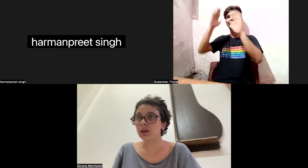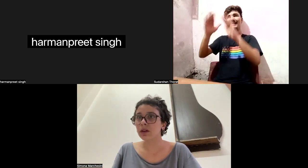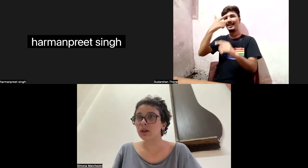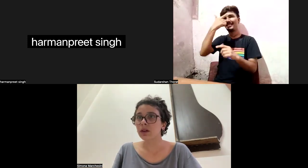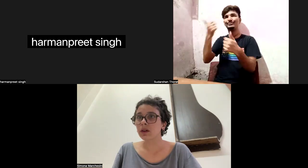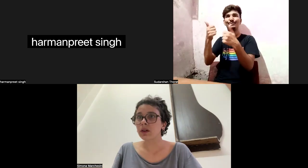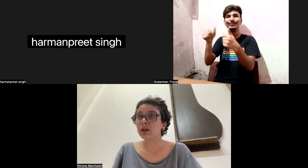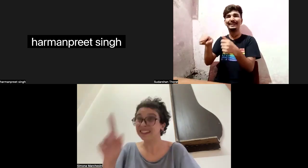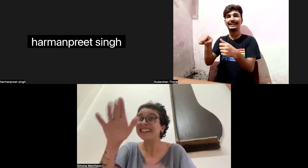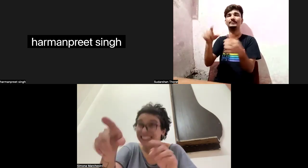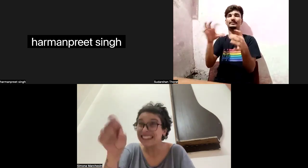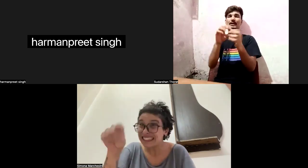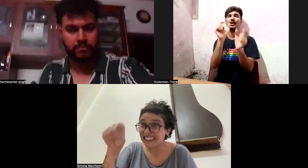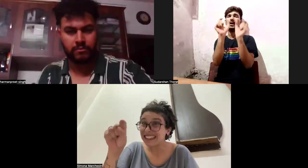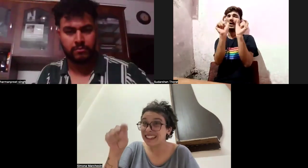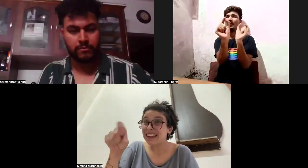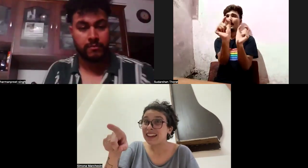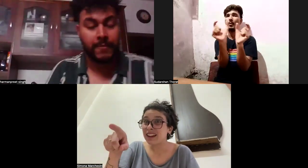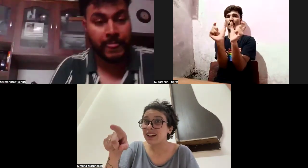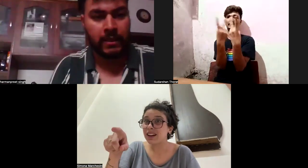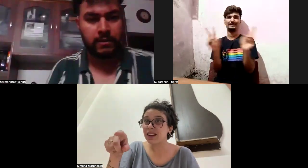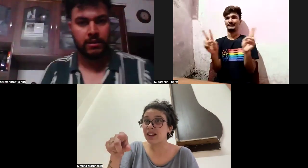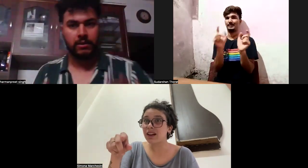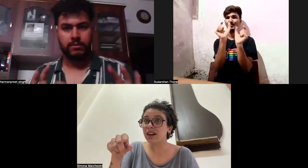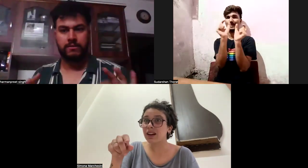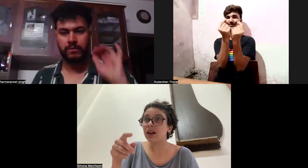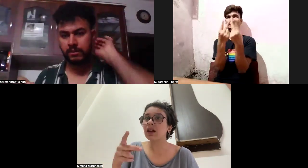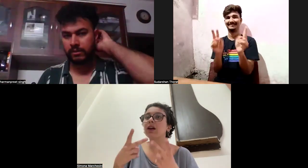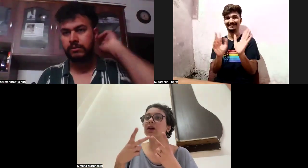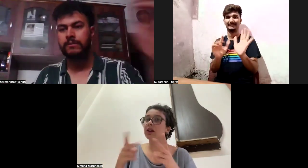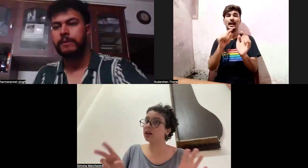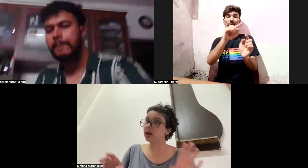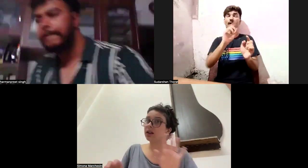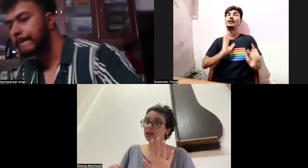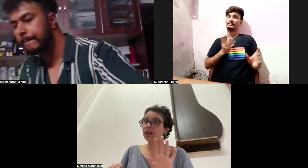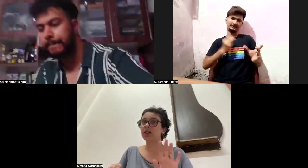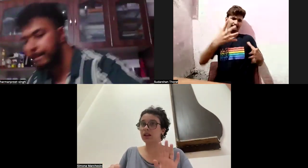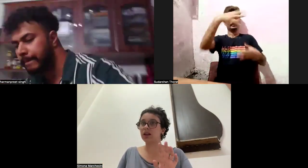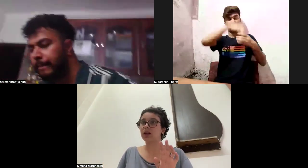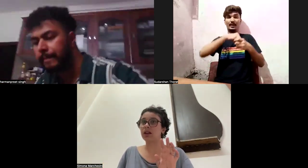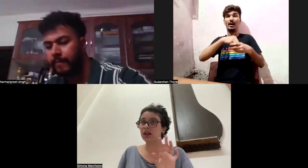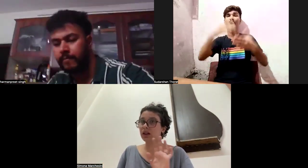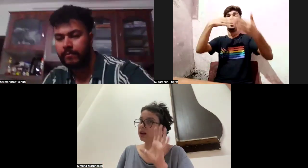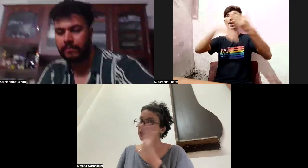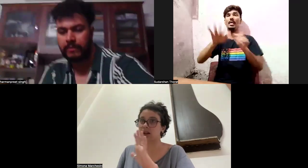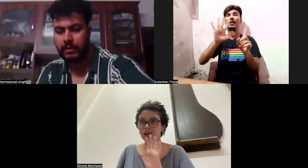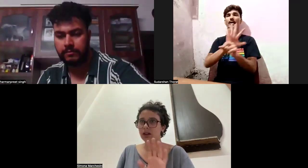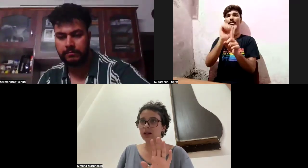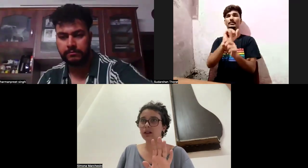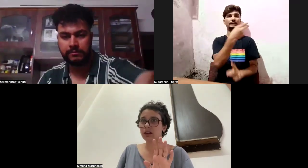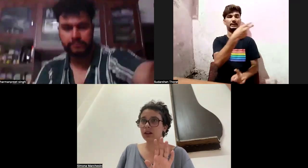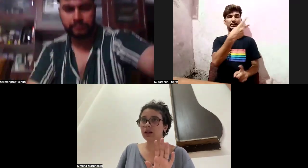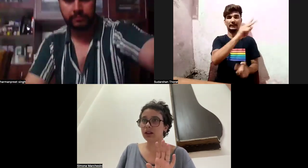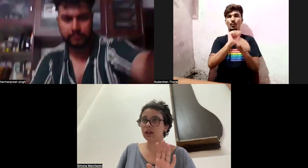So you would have seen in Indian culture during marriage, during babies, during ceremonies, they are invited